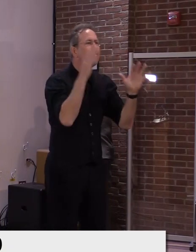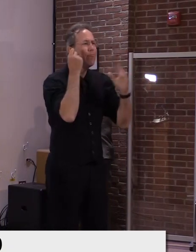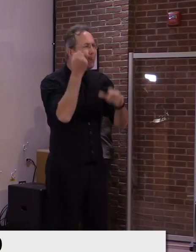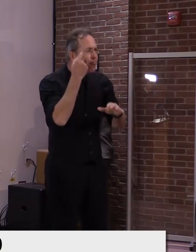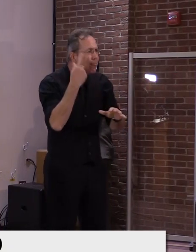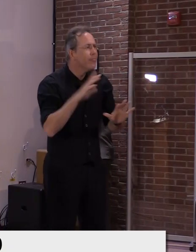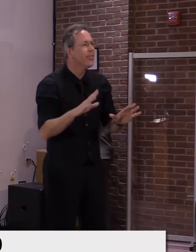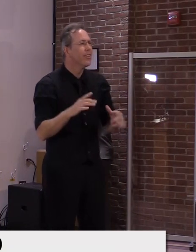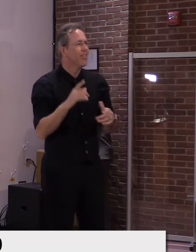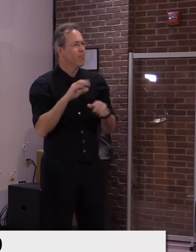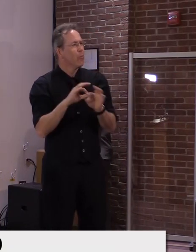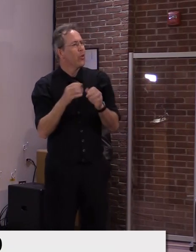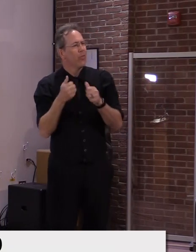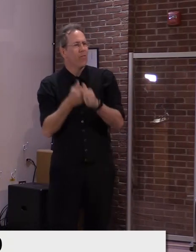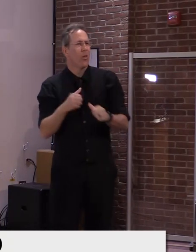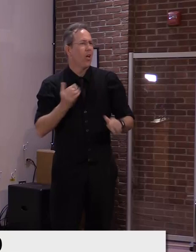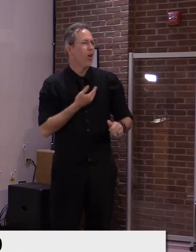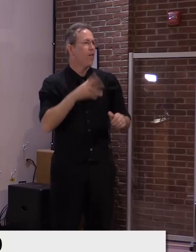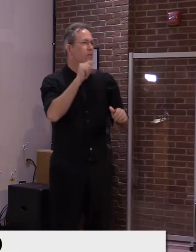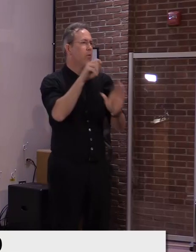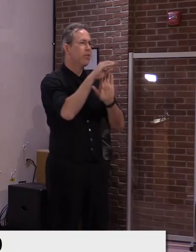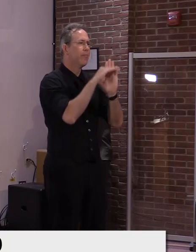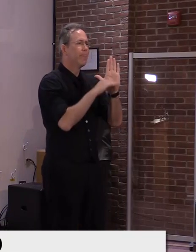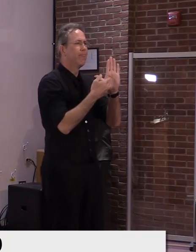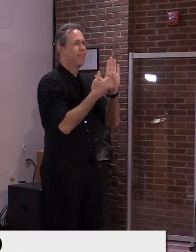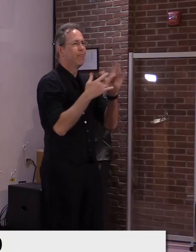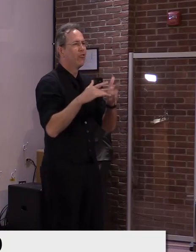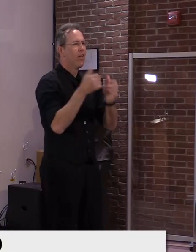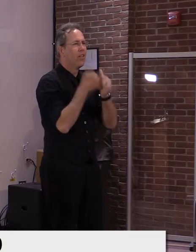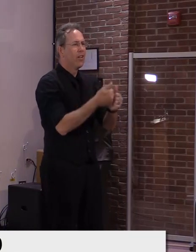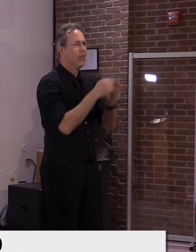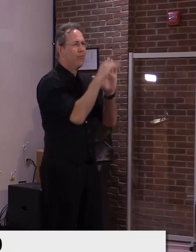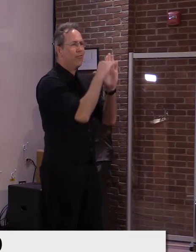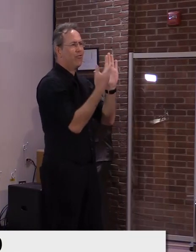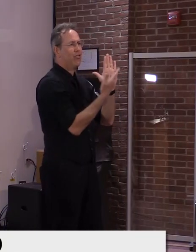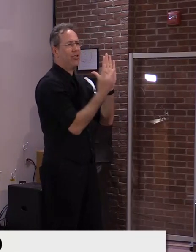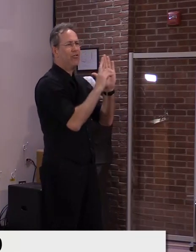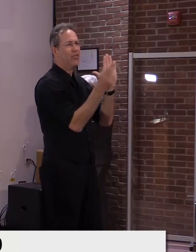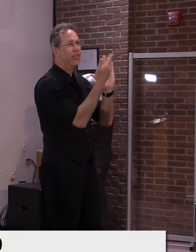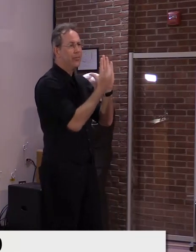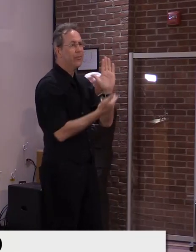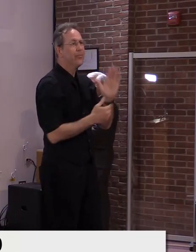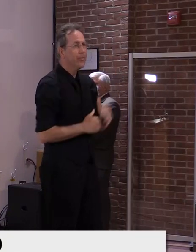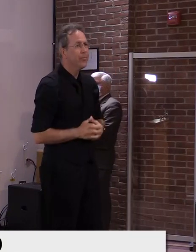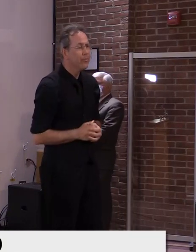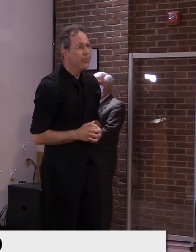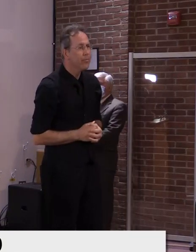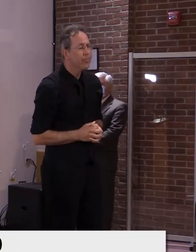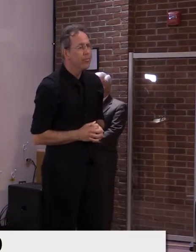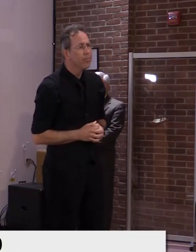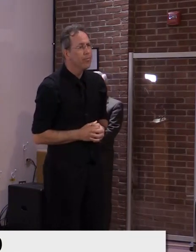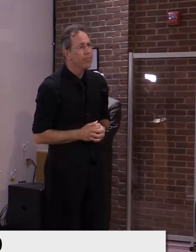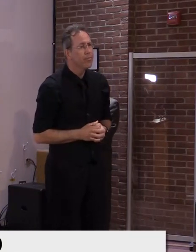just follow the guidelines we have in place. Anything, Dr. Levine, you want to add to that?